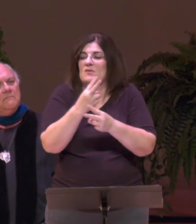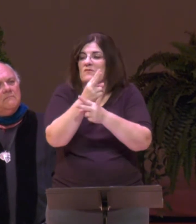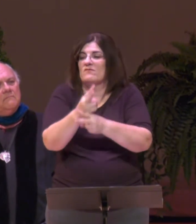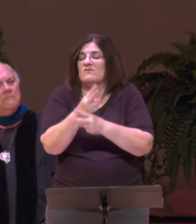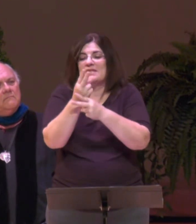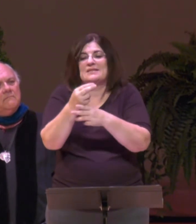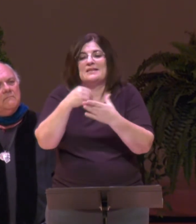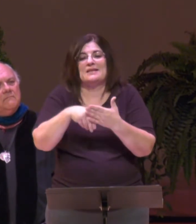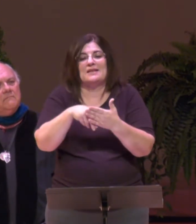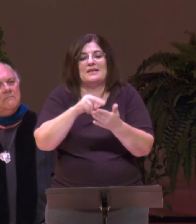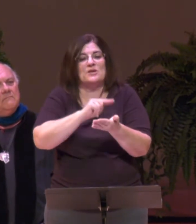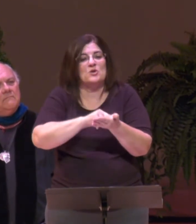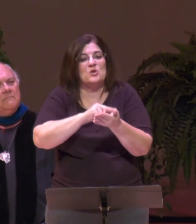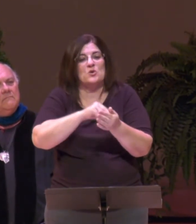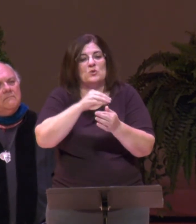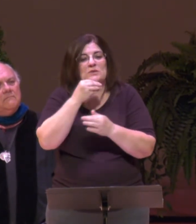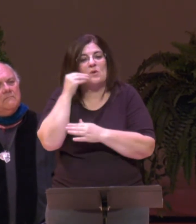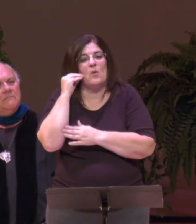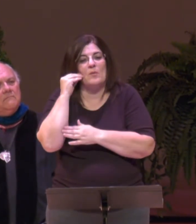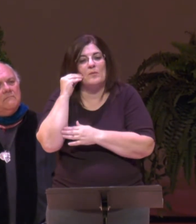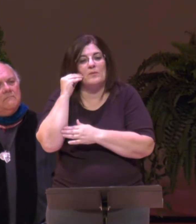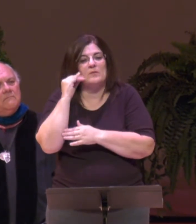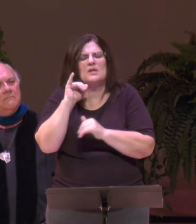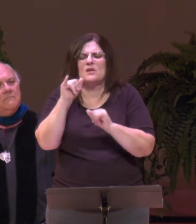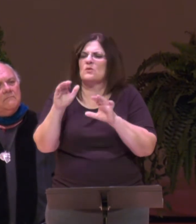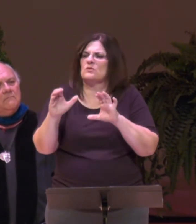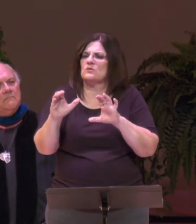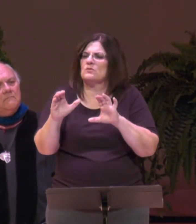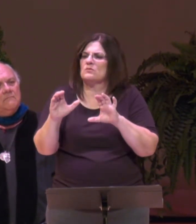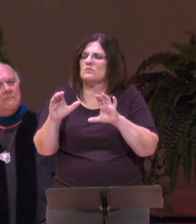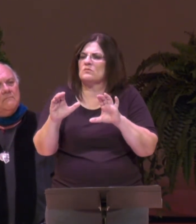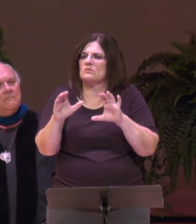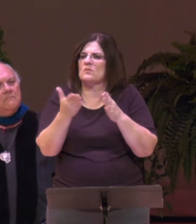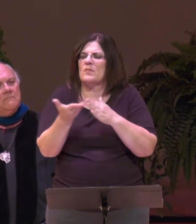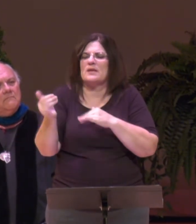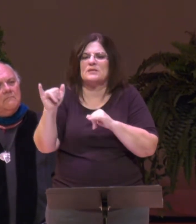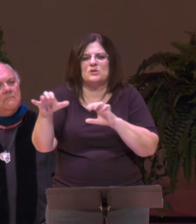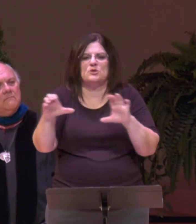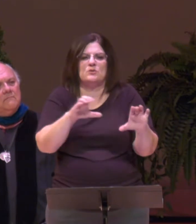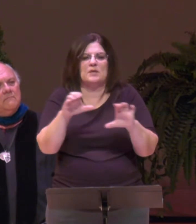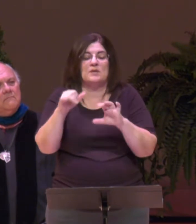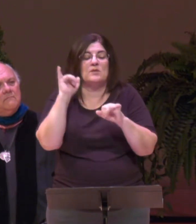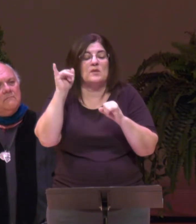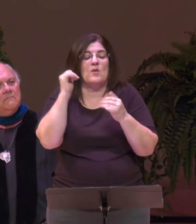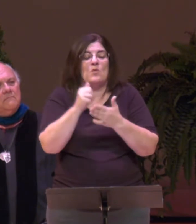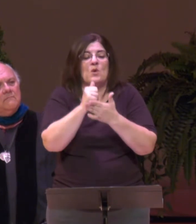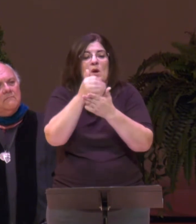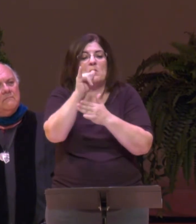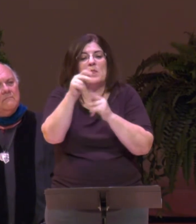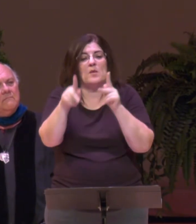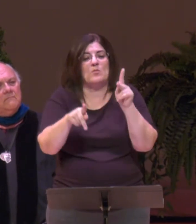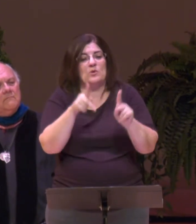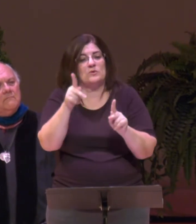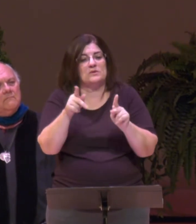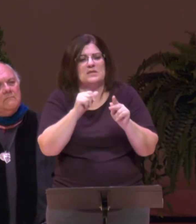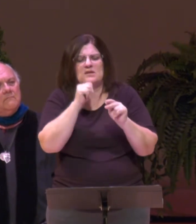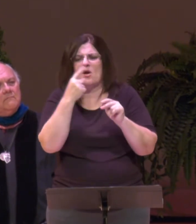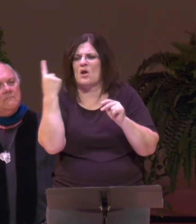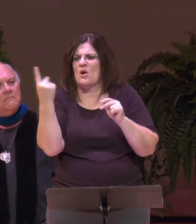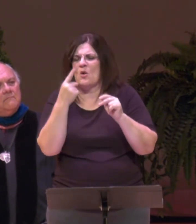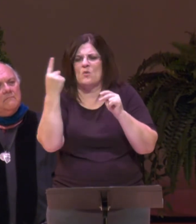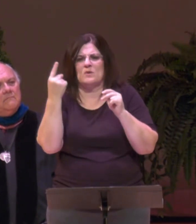acts of kindness done with care and concern for others that brightens that person's day. But not only does it brighten that person's